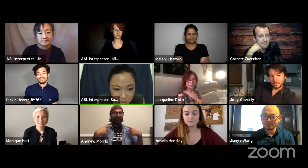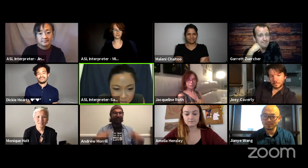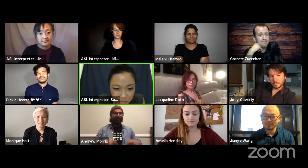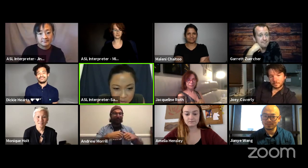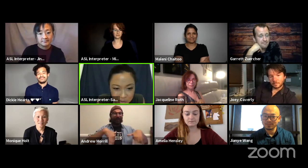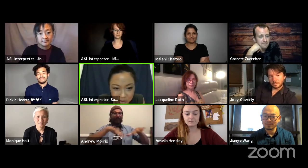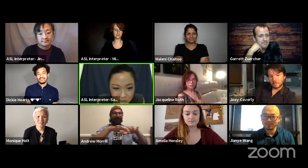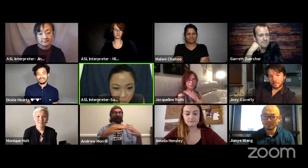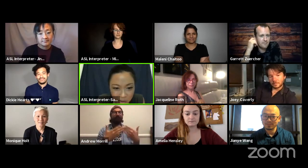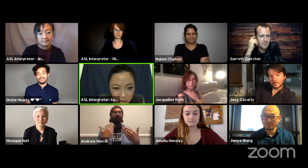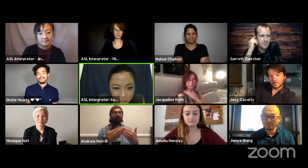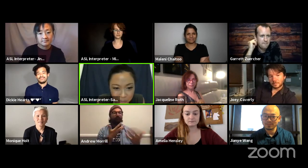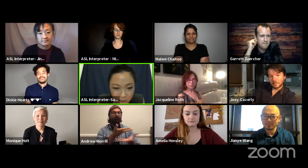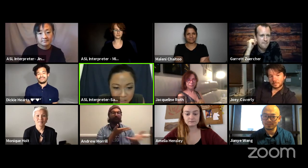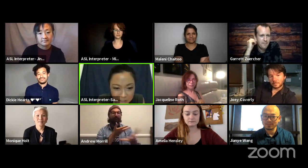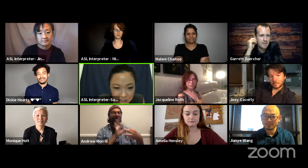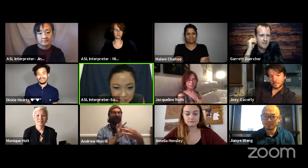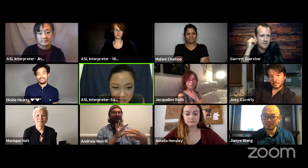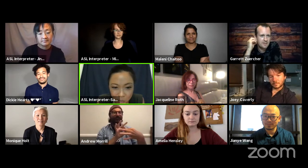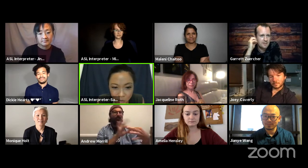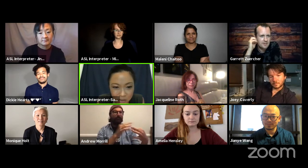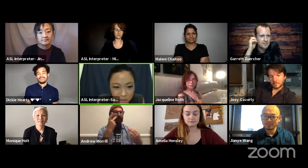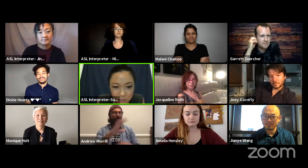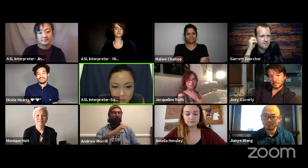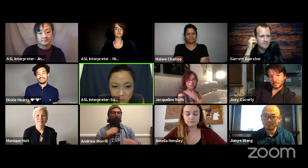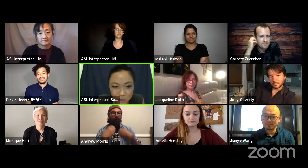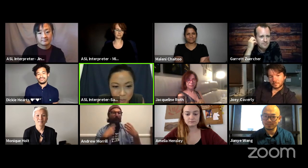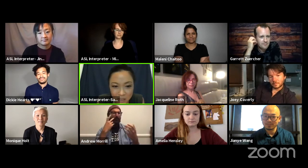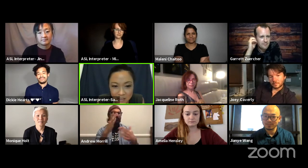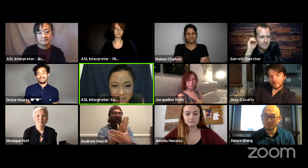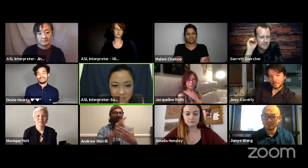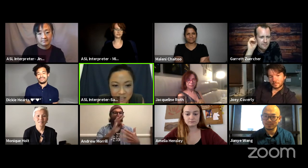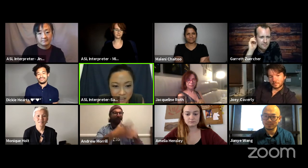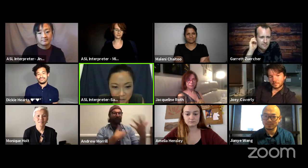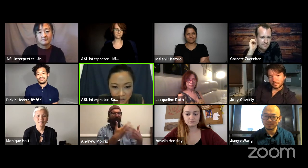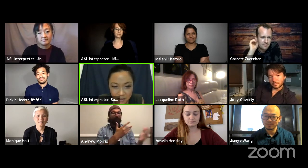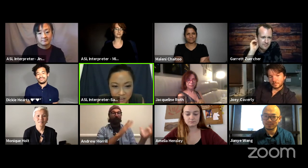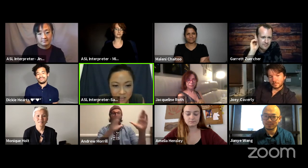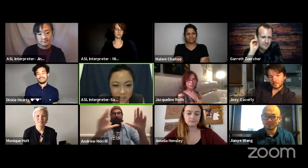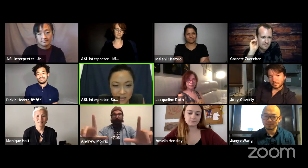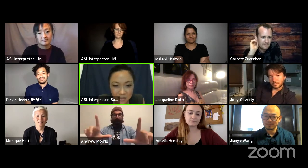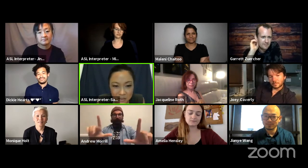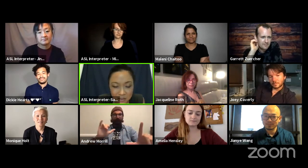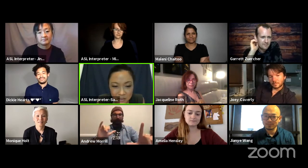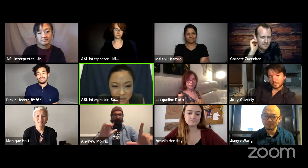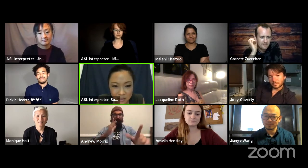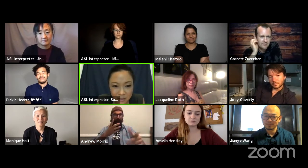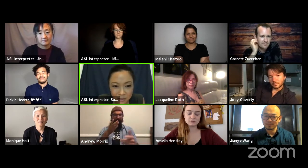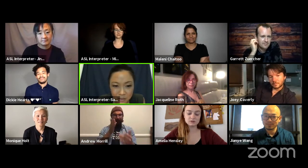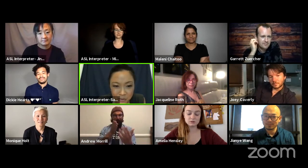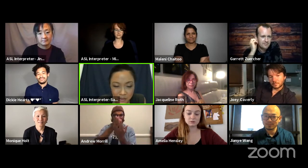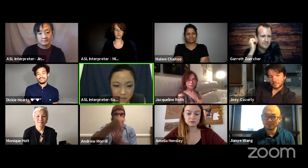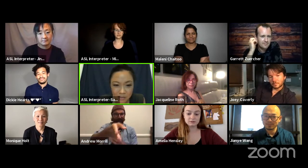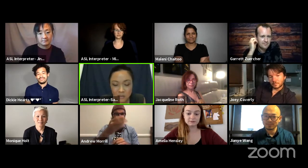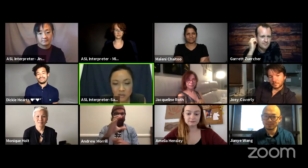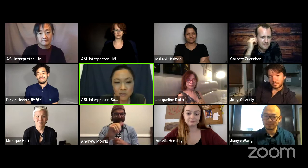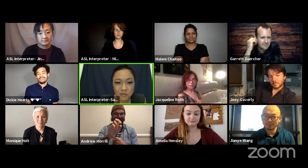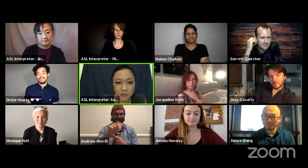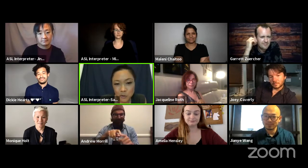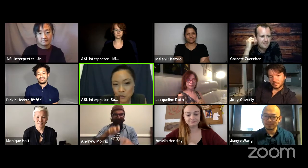gives us a deeper hunger for connection and working in a physical space together. I think there's that is functional for